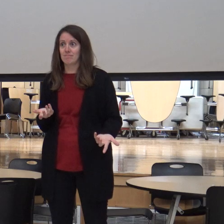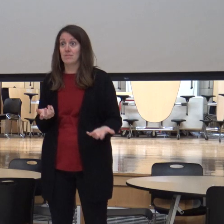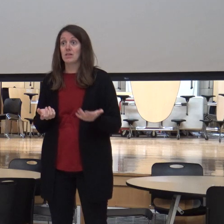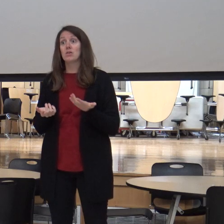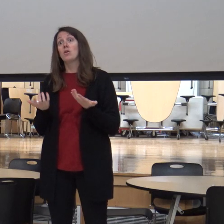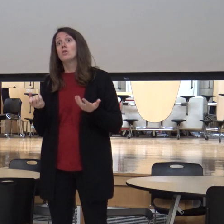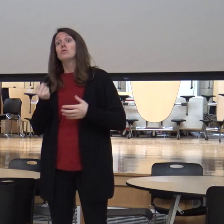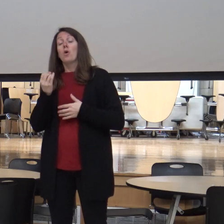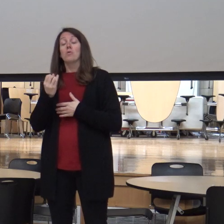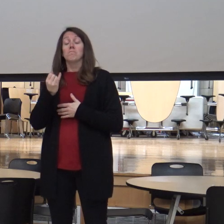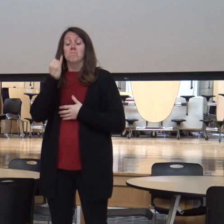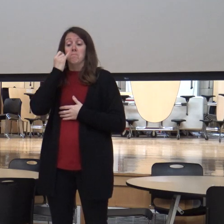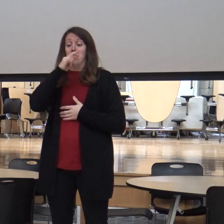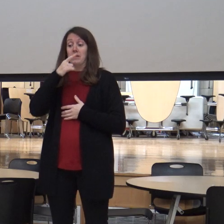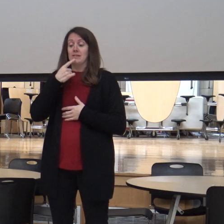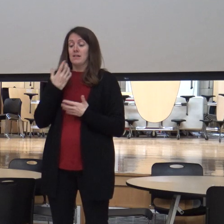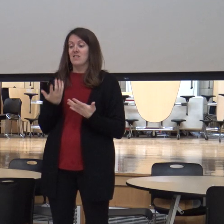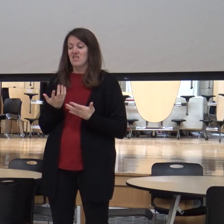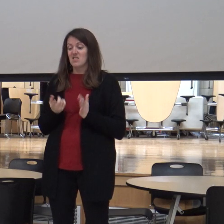anymore.